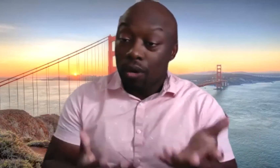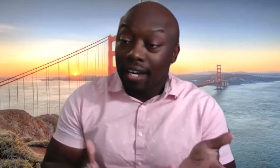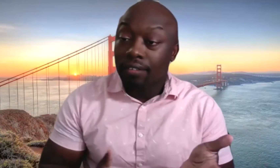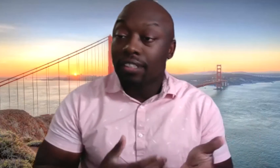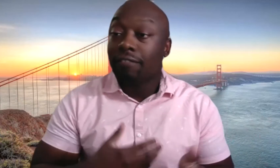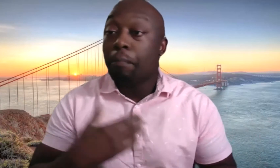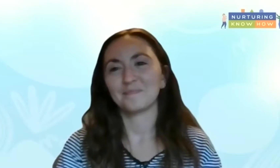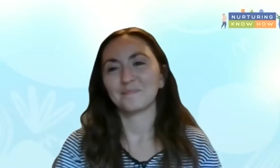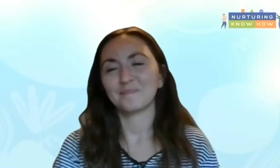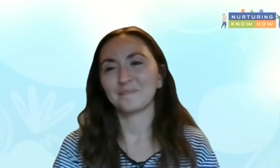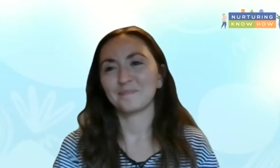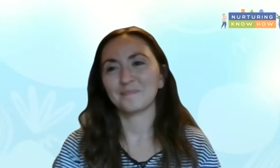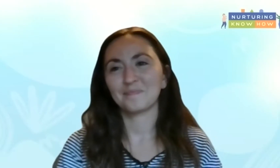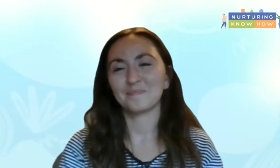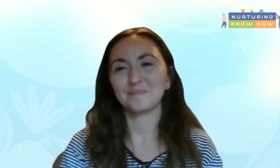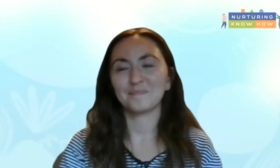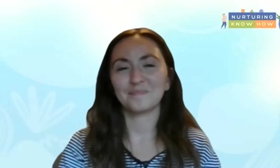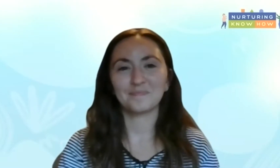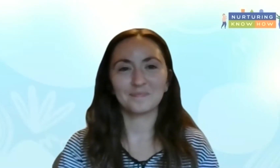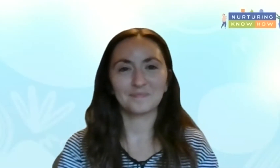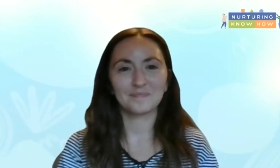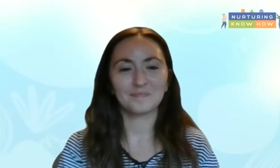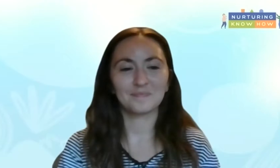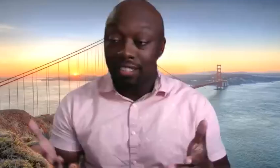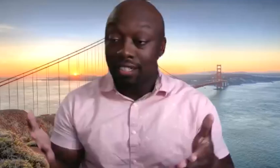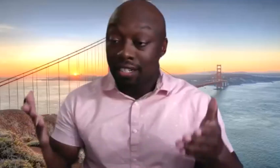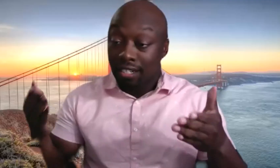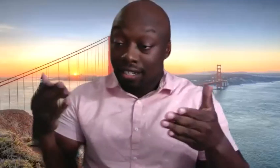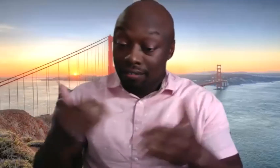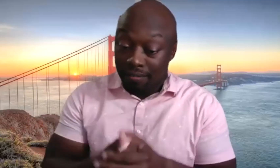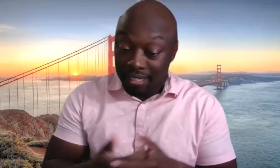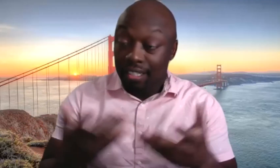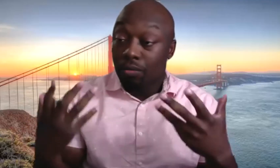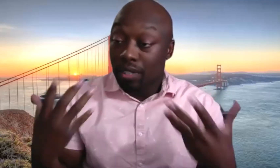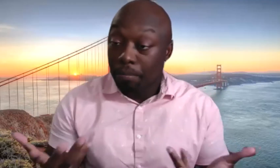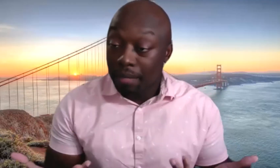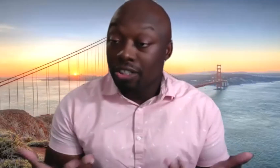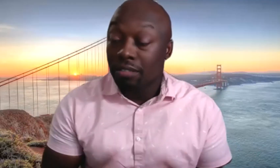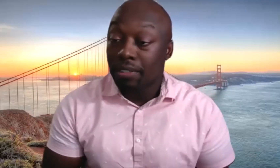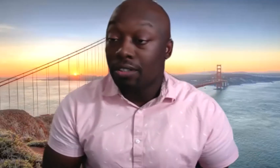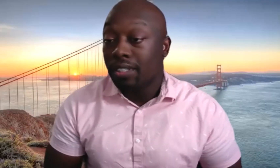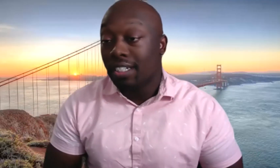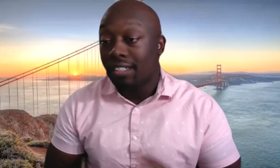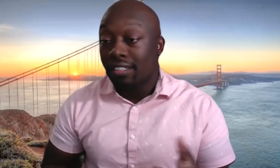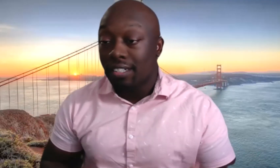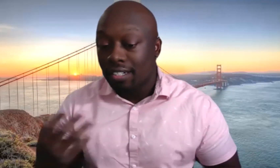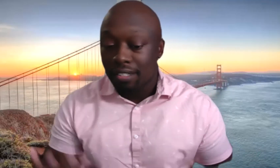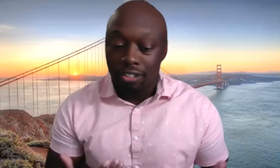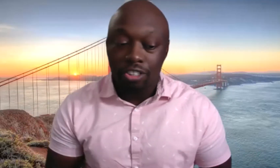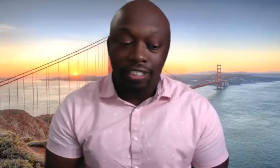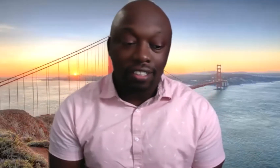the know-hows of baby sign. And that's obviously reflecting what the baby should be doing